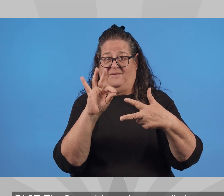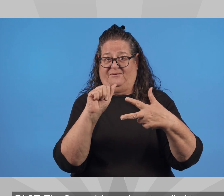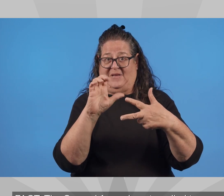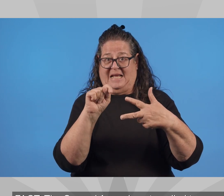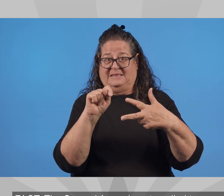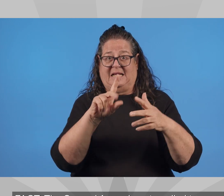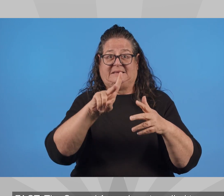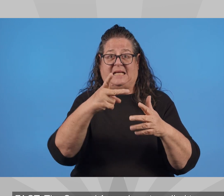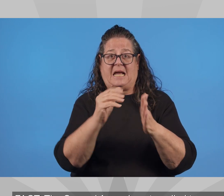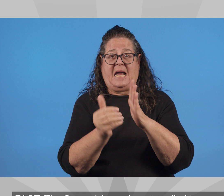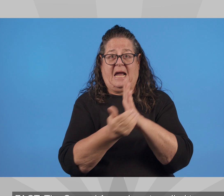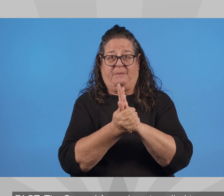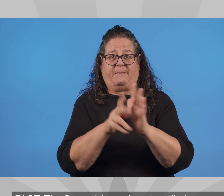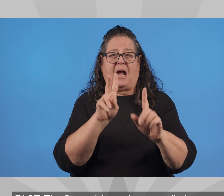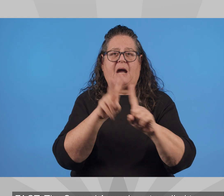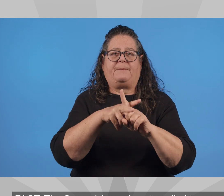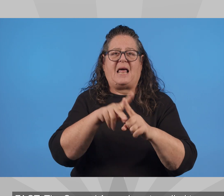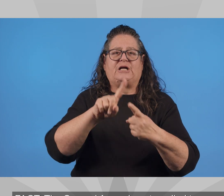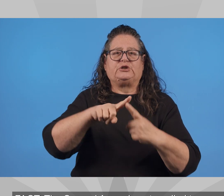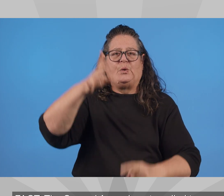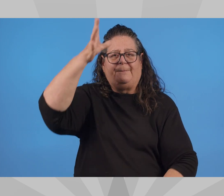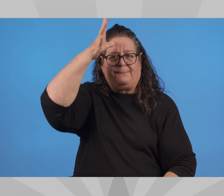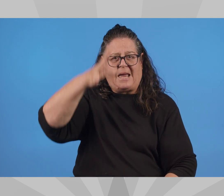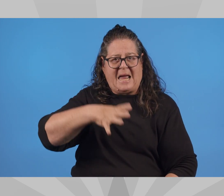Fact: the Second Amendment applied to men.